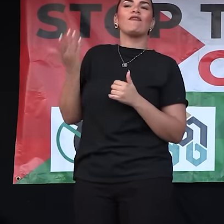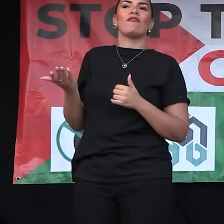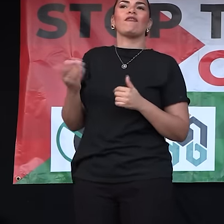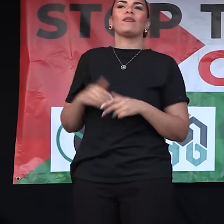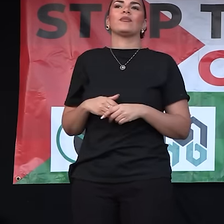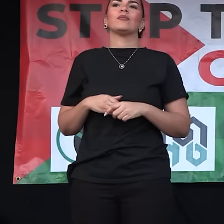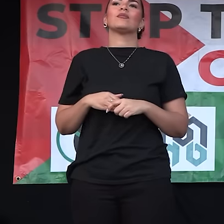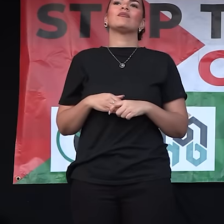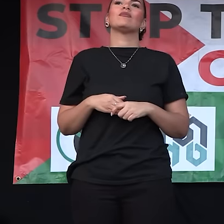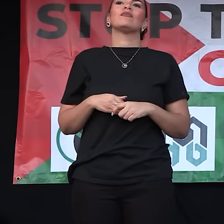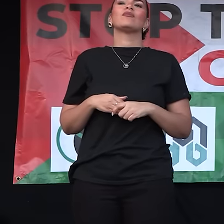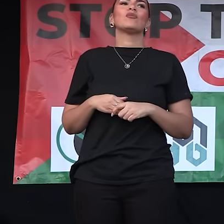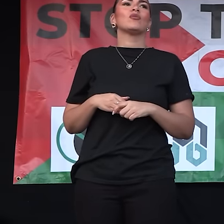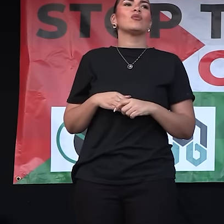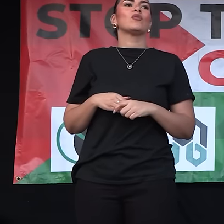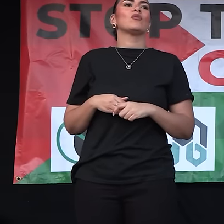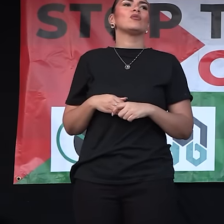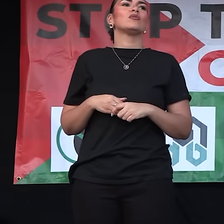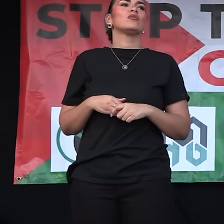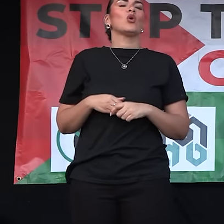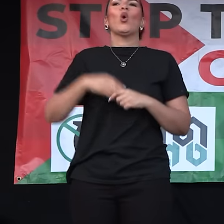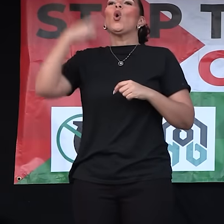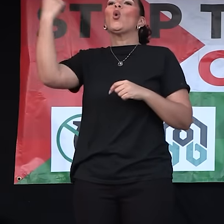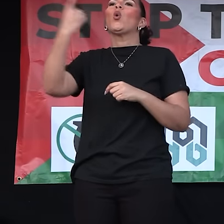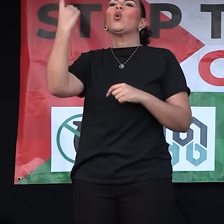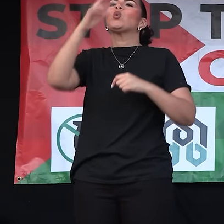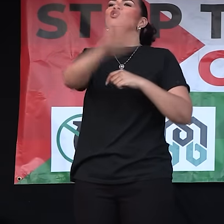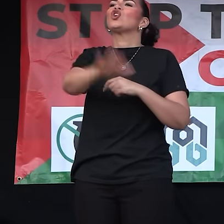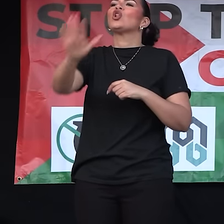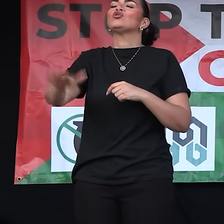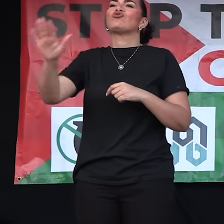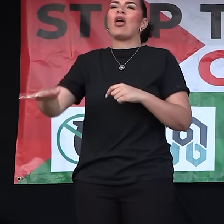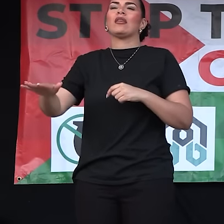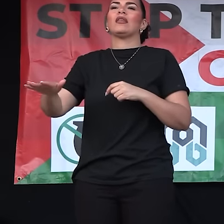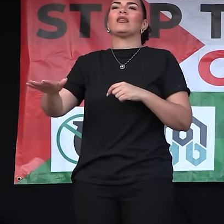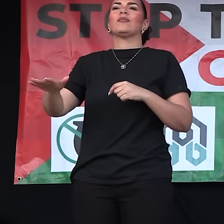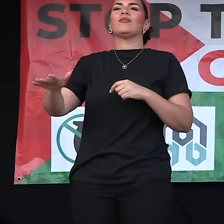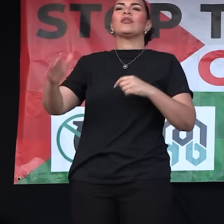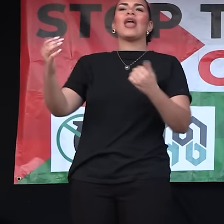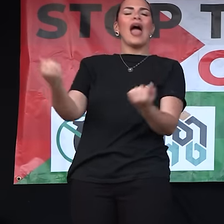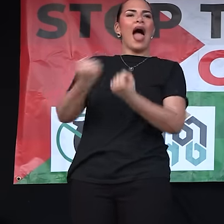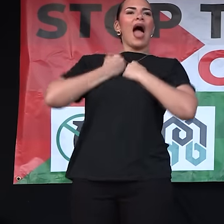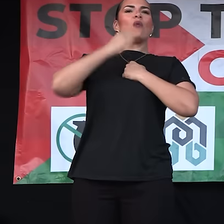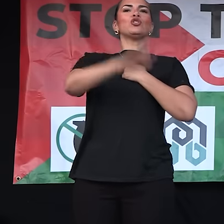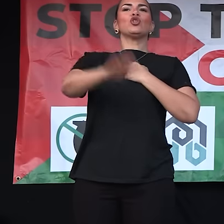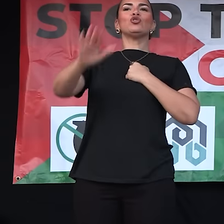most powerful chants, whose children? Our children! Whose